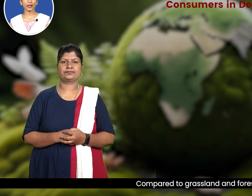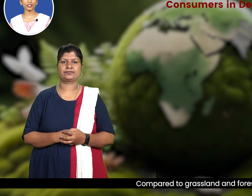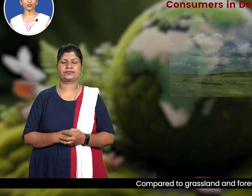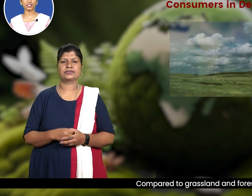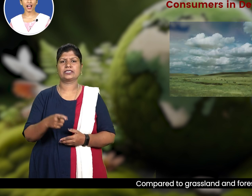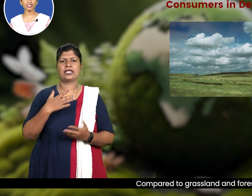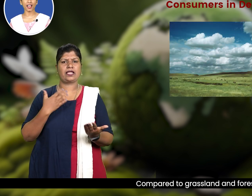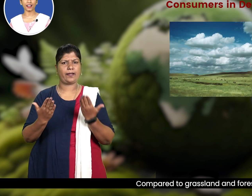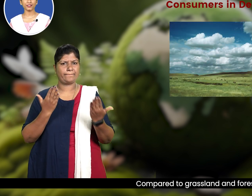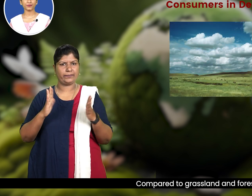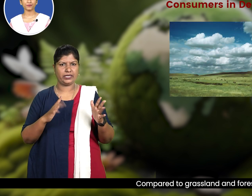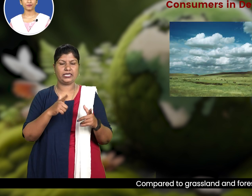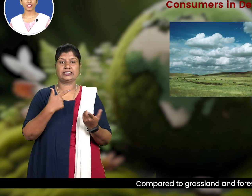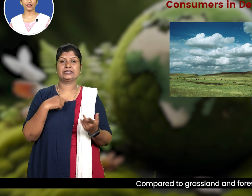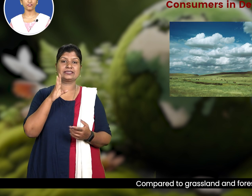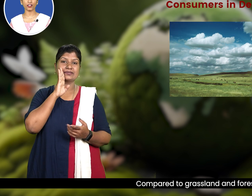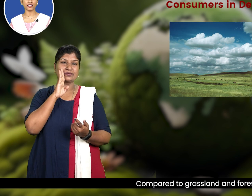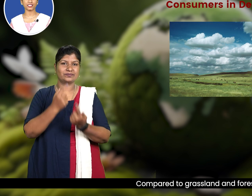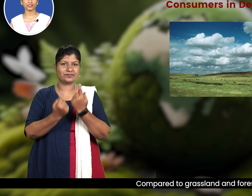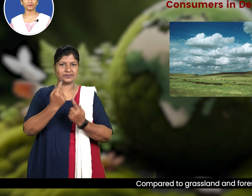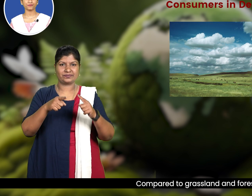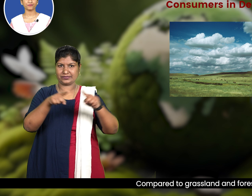Compared to grassland and forest.